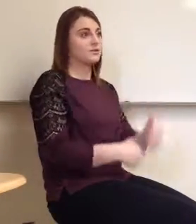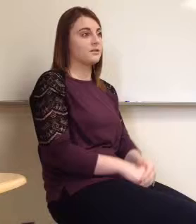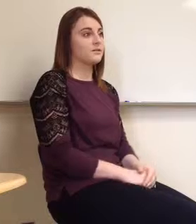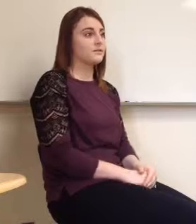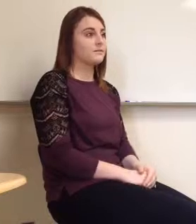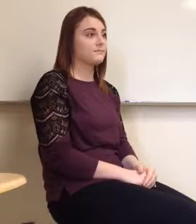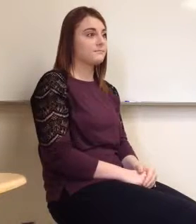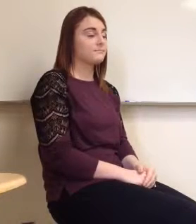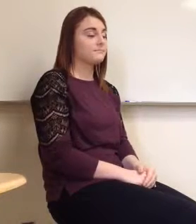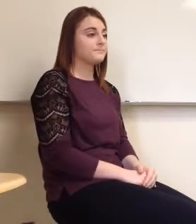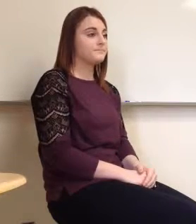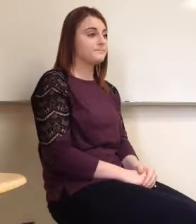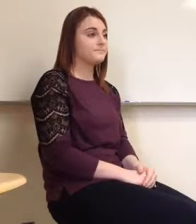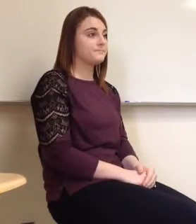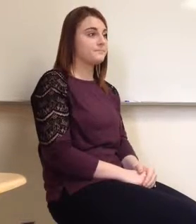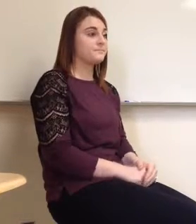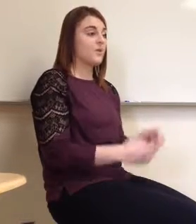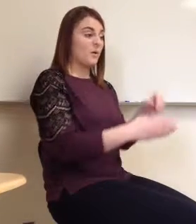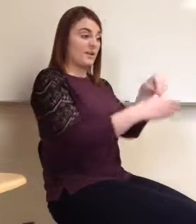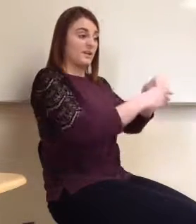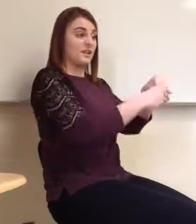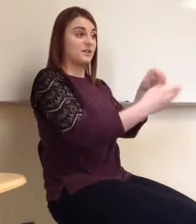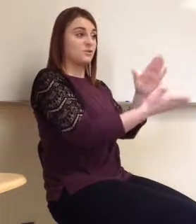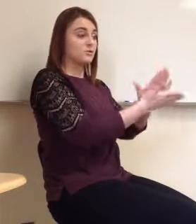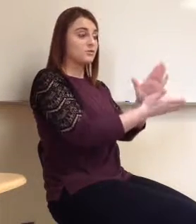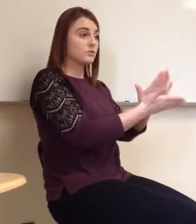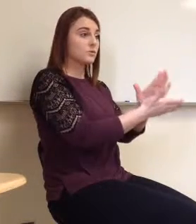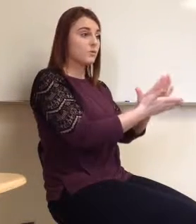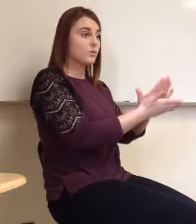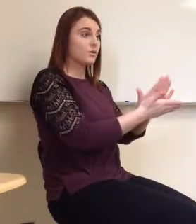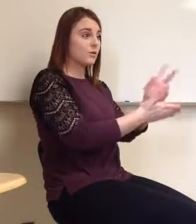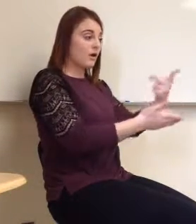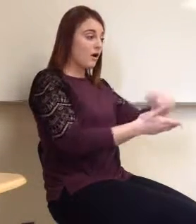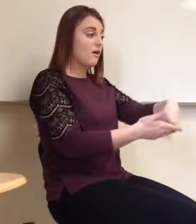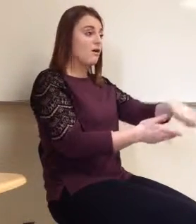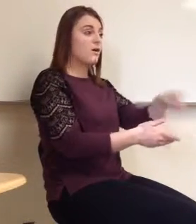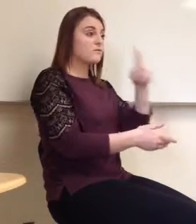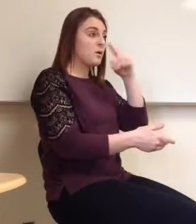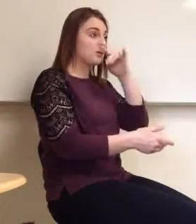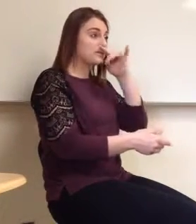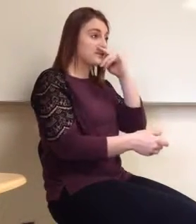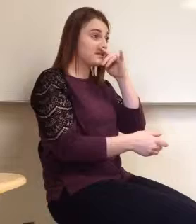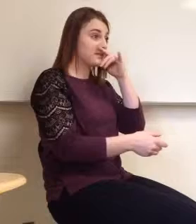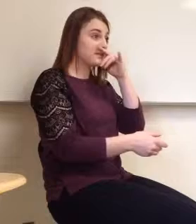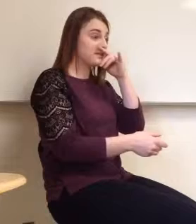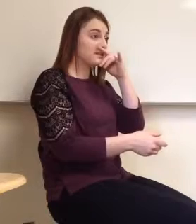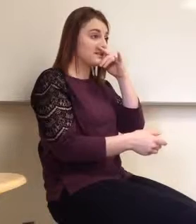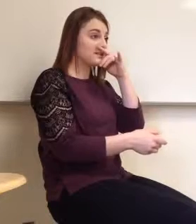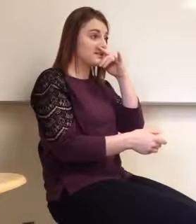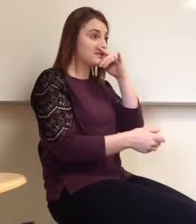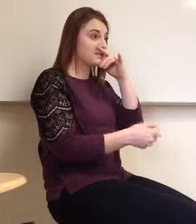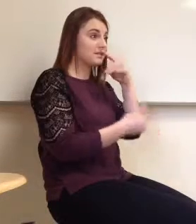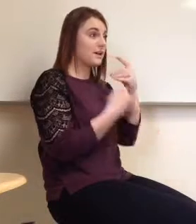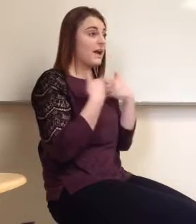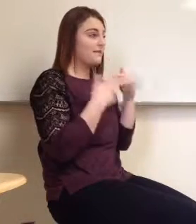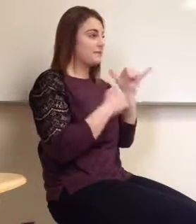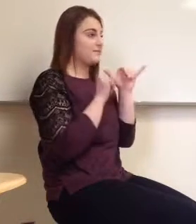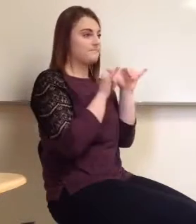outside. So in school, these kids lived up to the expectations people had, and the